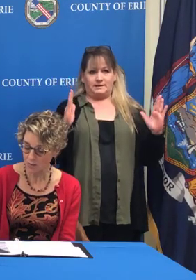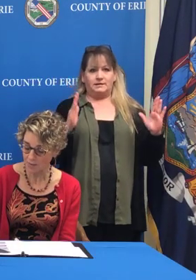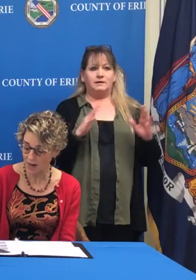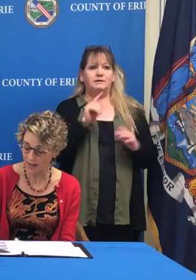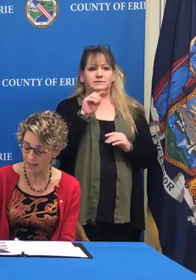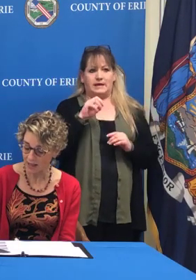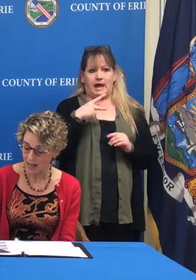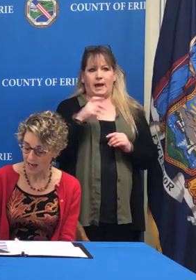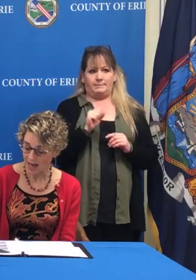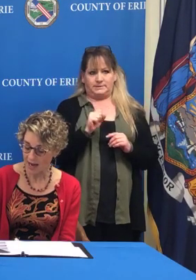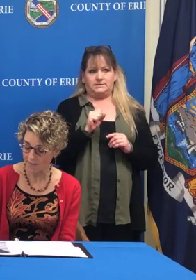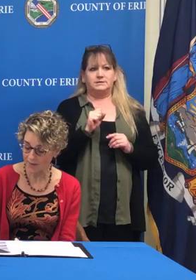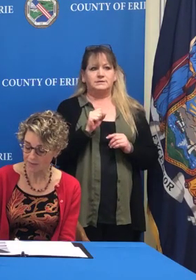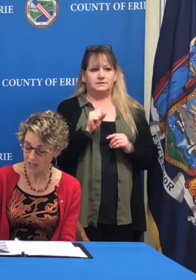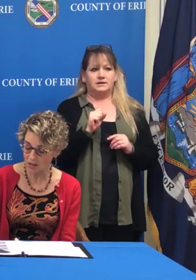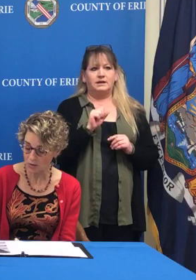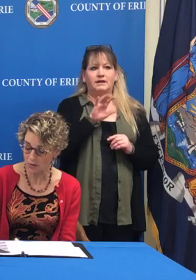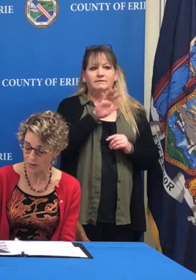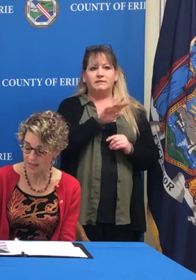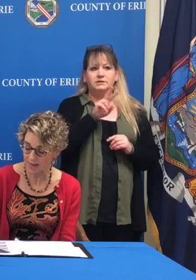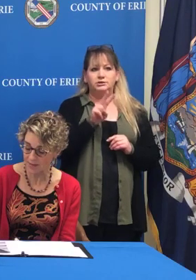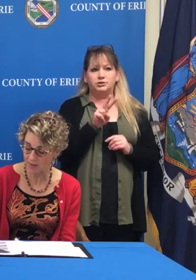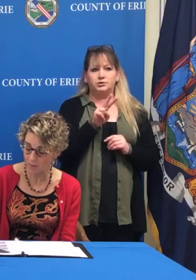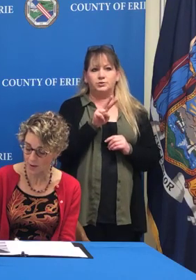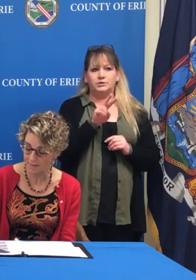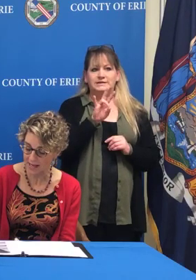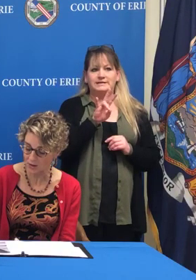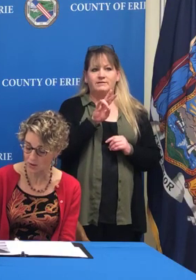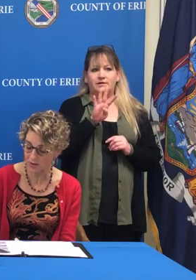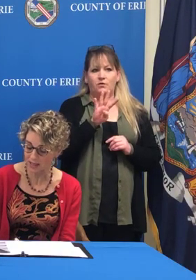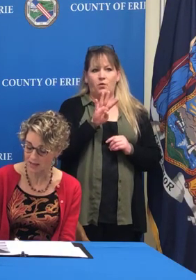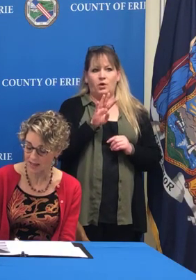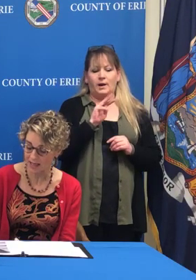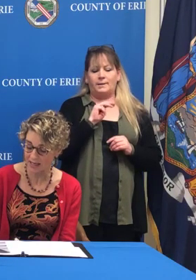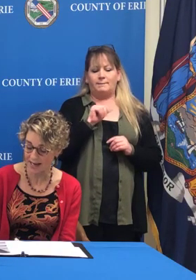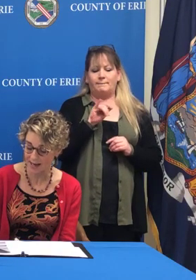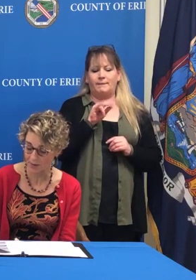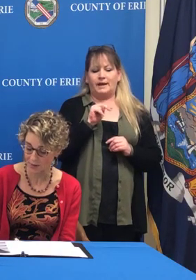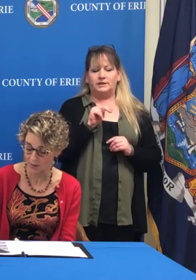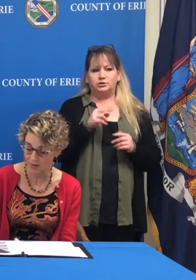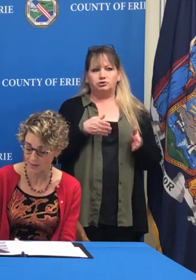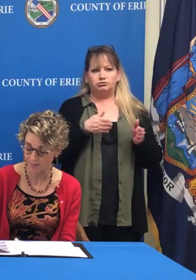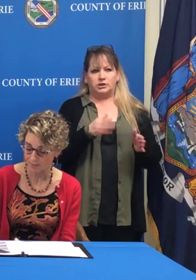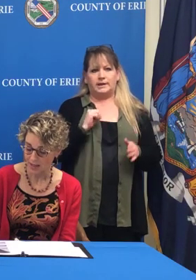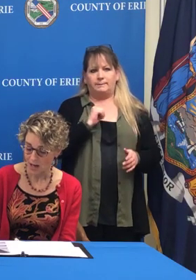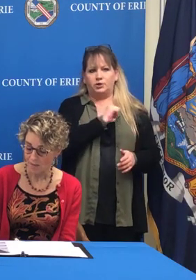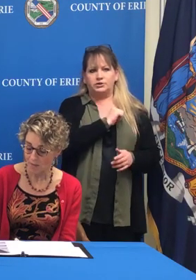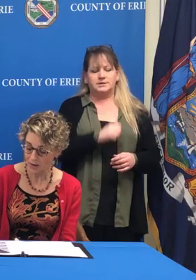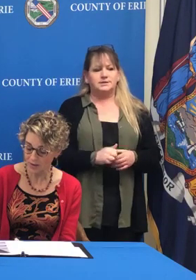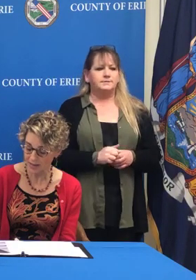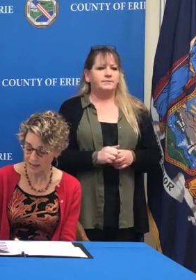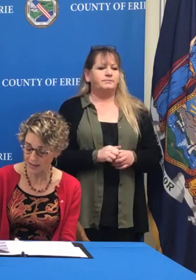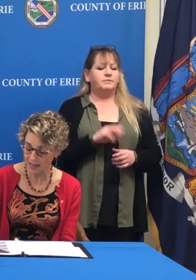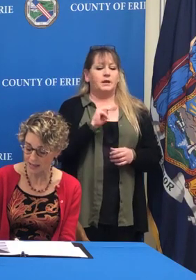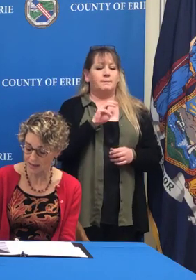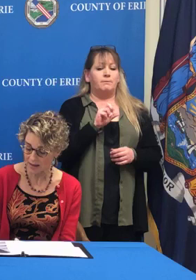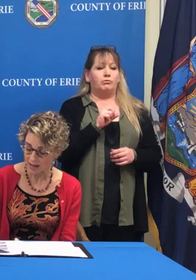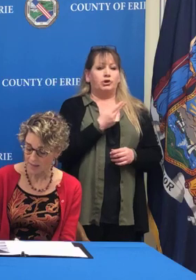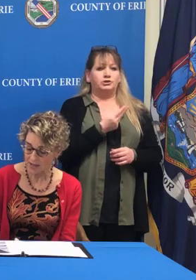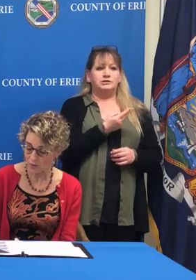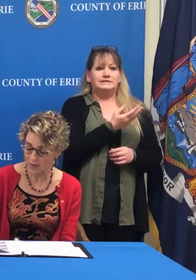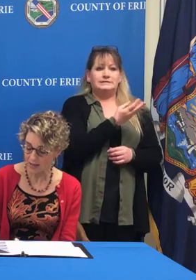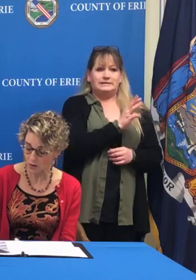Tops Supermarket at 5274 Main Street in Amherst. March